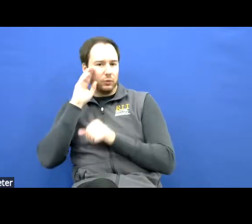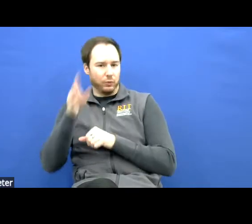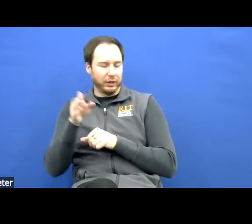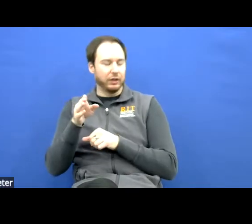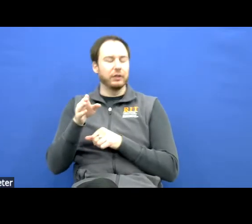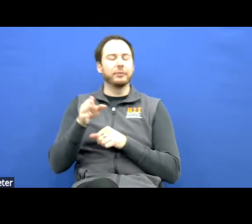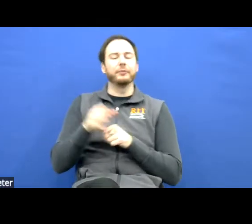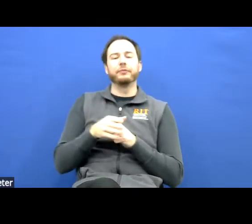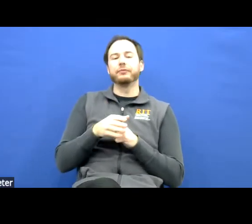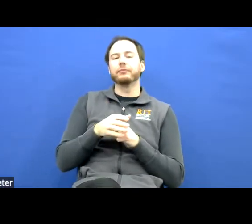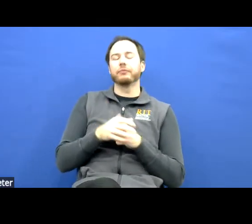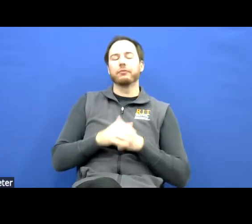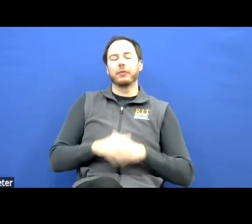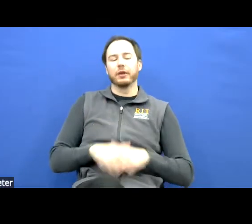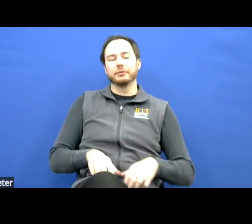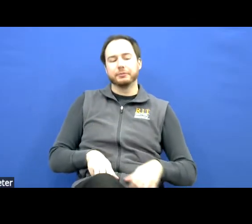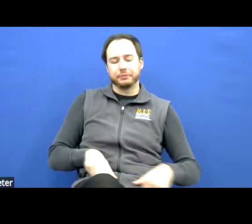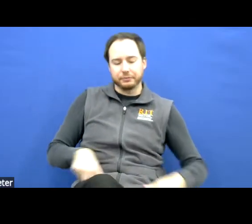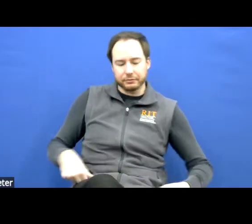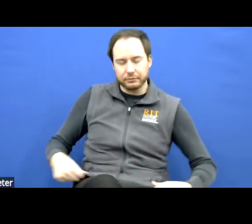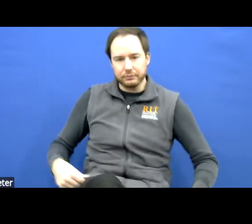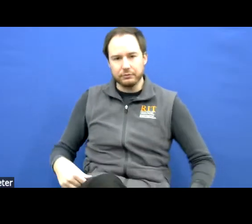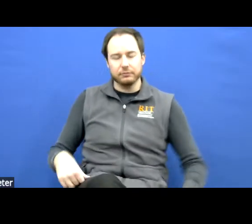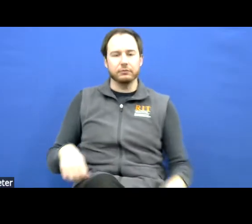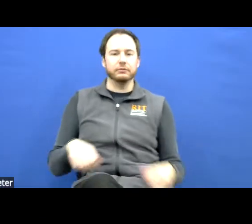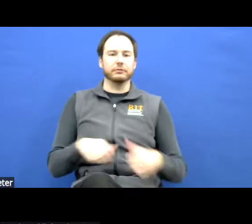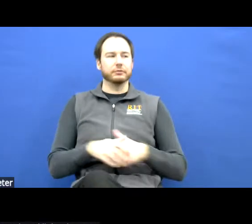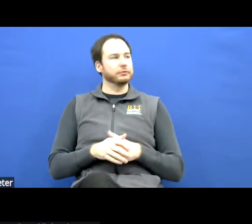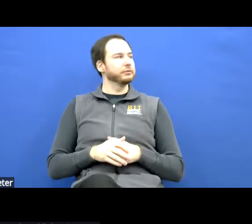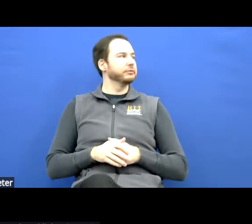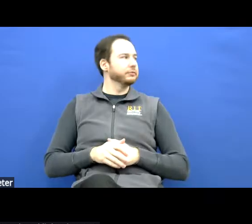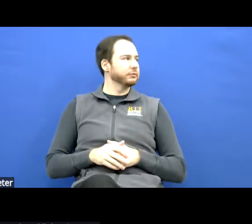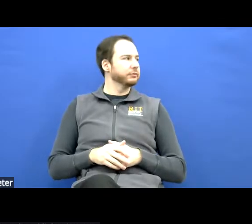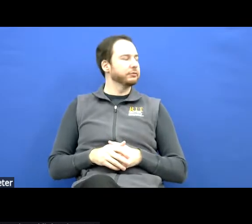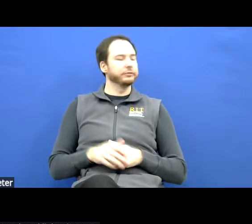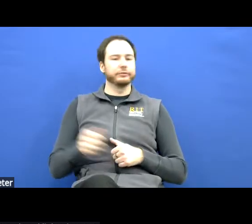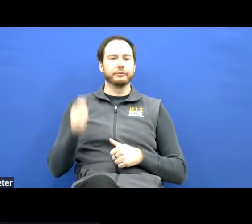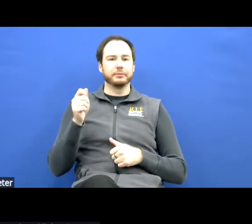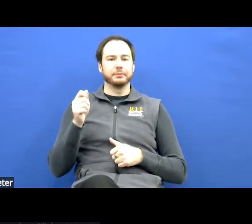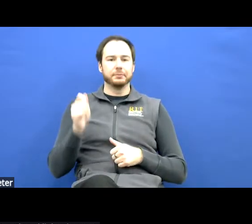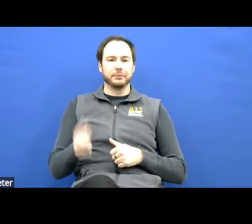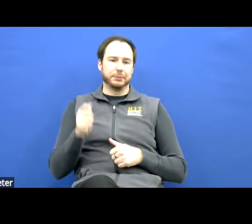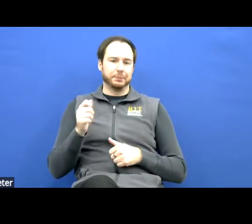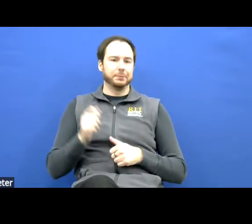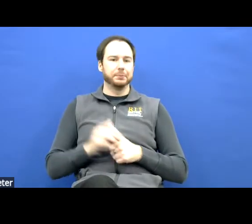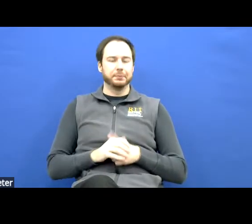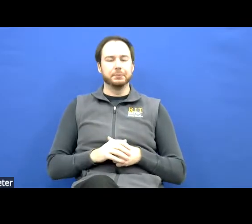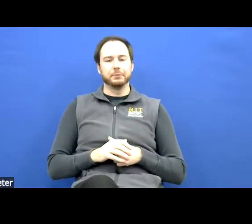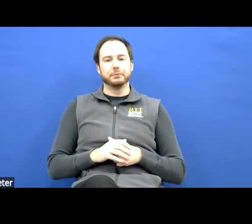districts. But we're going to keep the public hearing open till the next meeting in December.